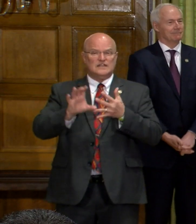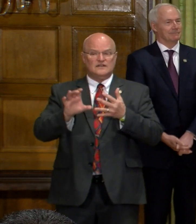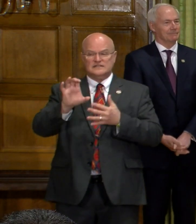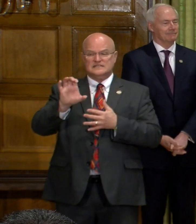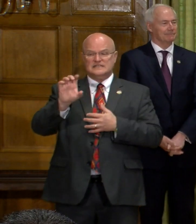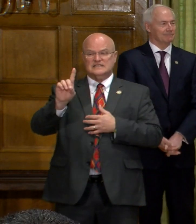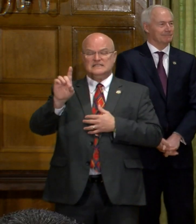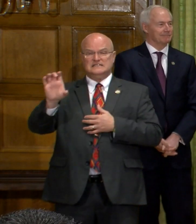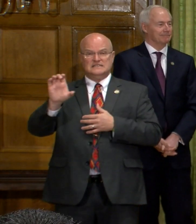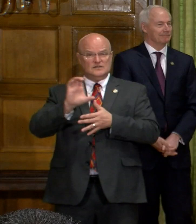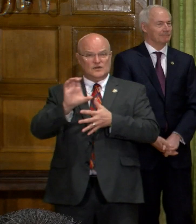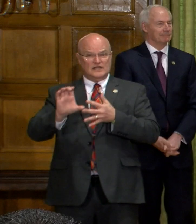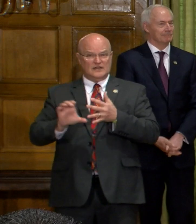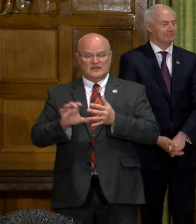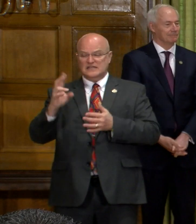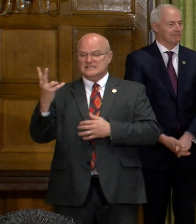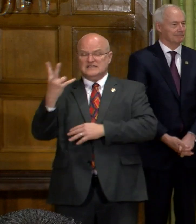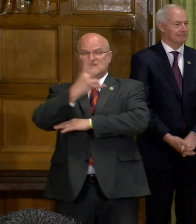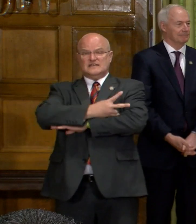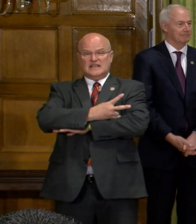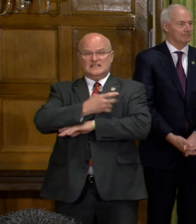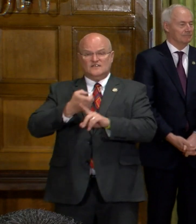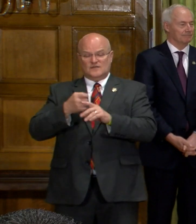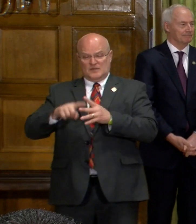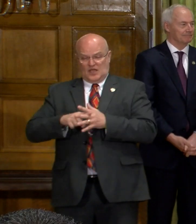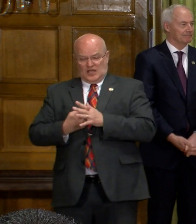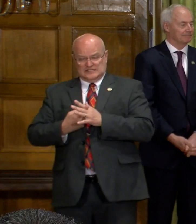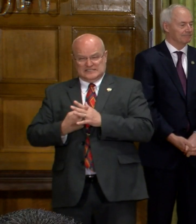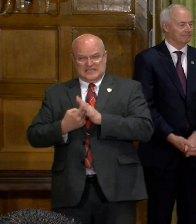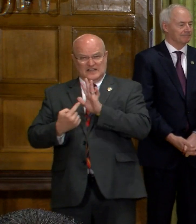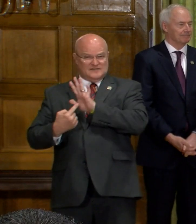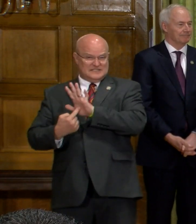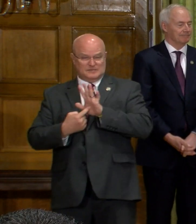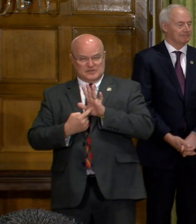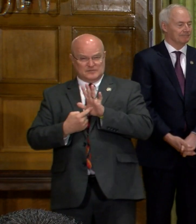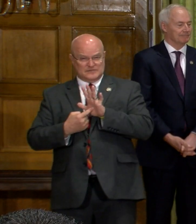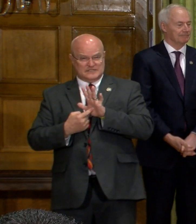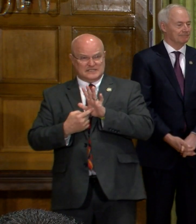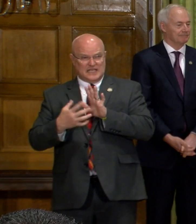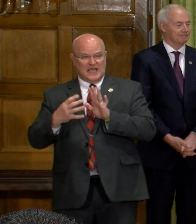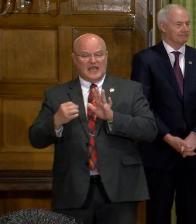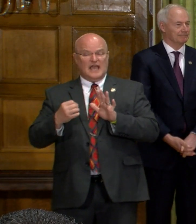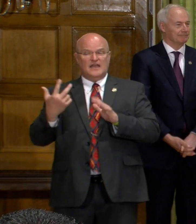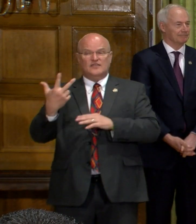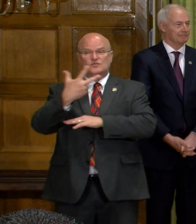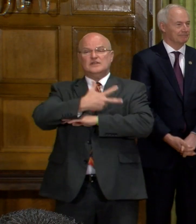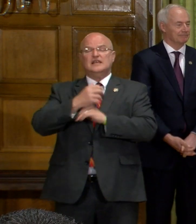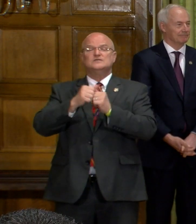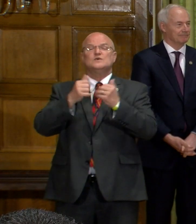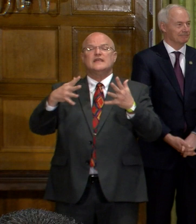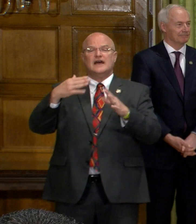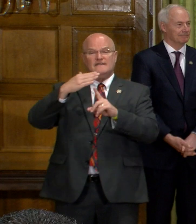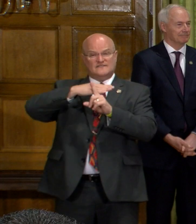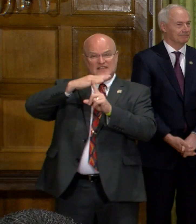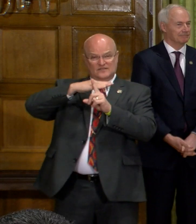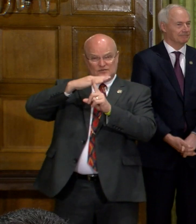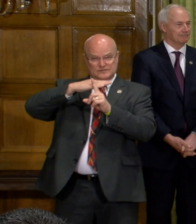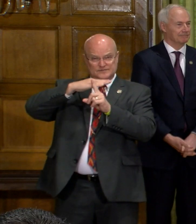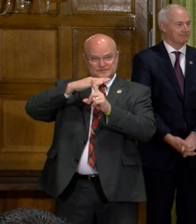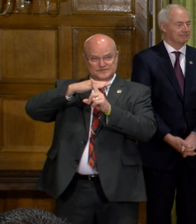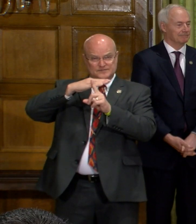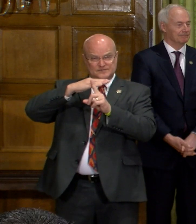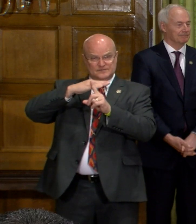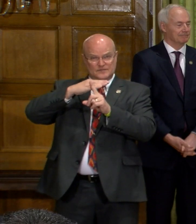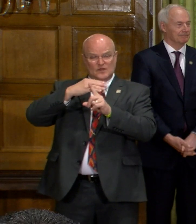CDC criteria, 7 days from the onset of symptoms and at least 3 days without fever.